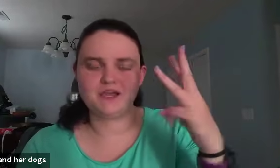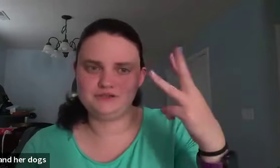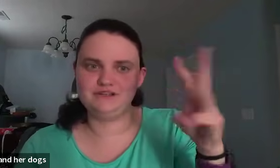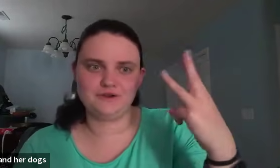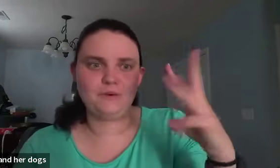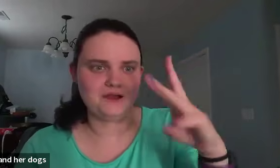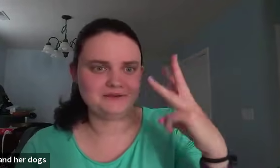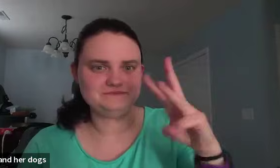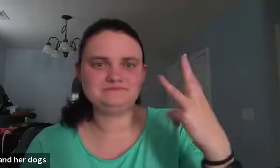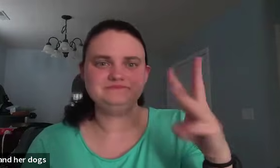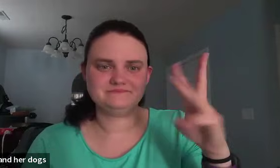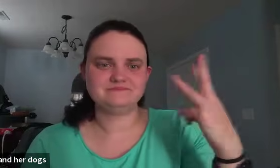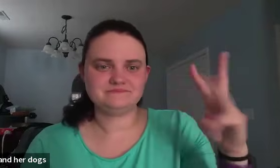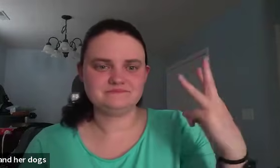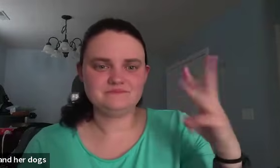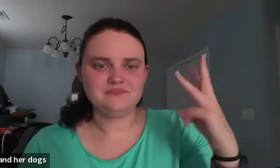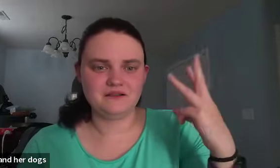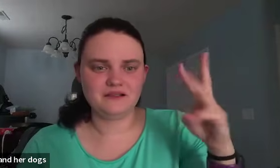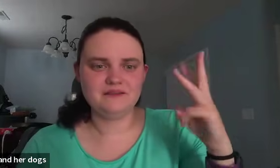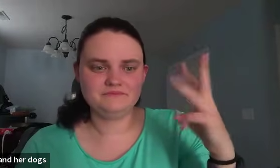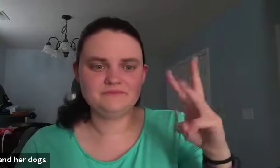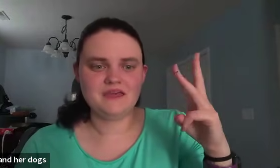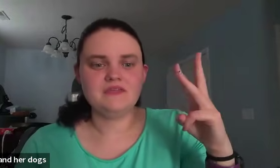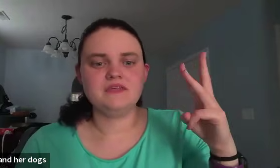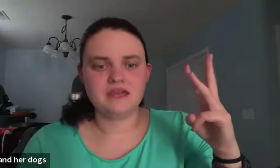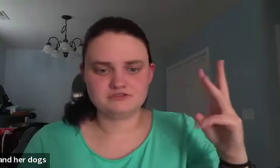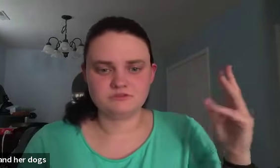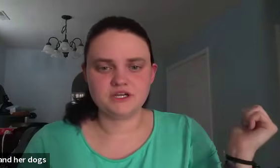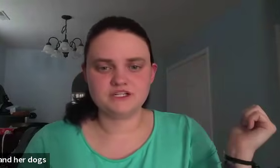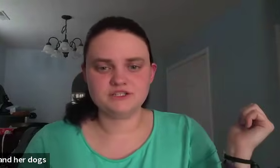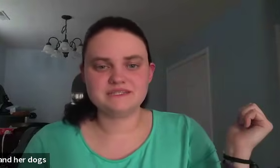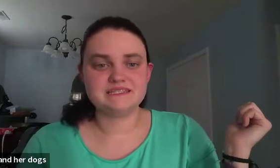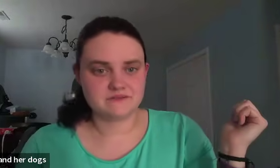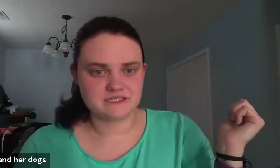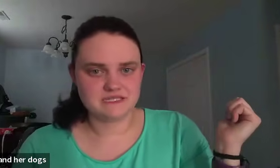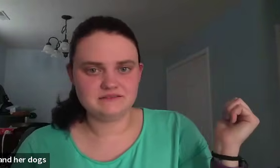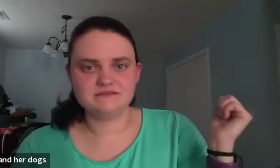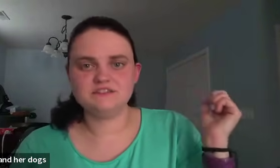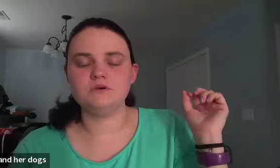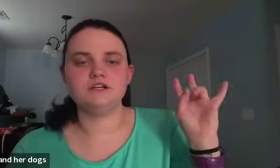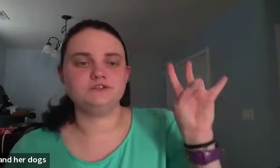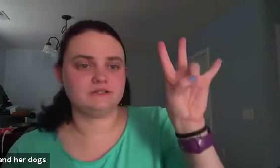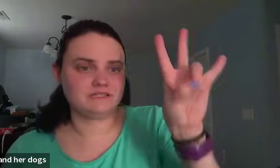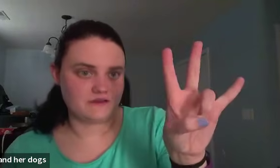my go-to for a while. All right. The next one we're going to do is 17. So we're going to do our